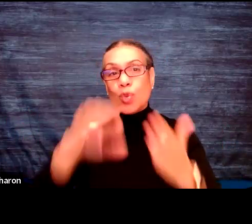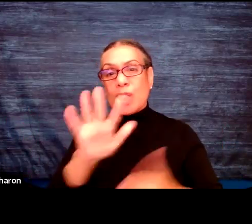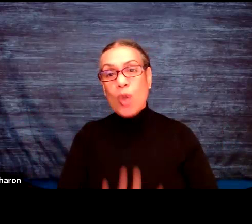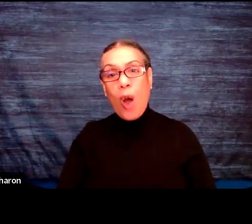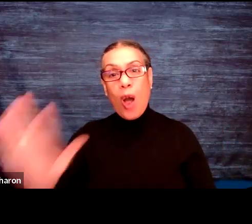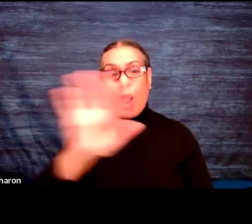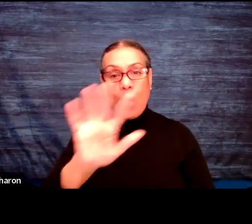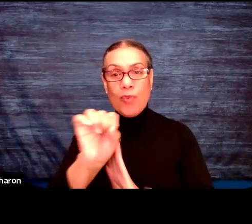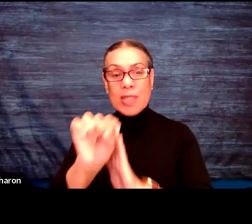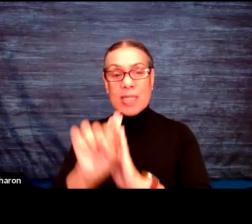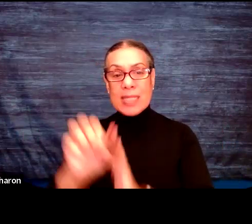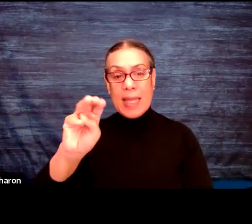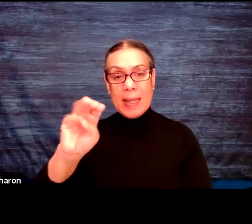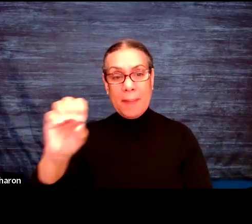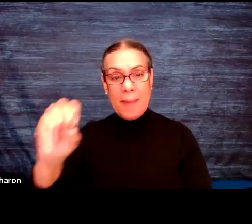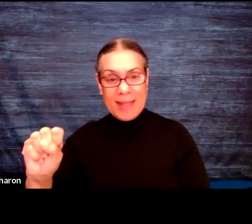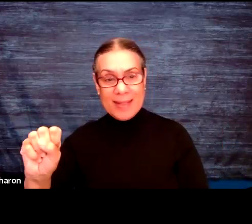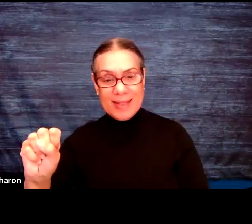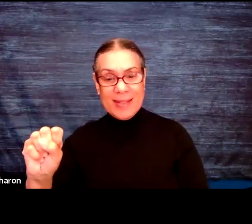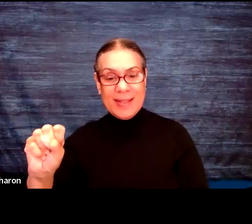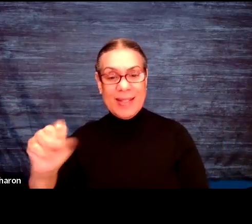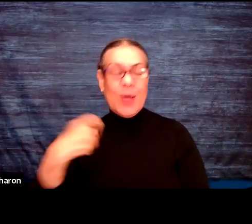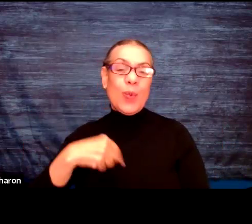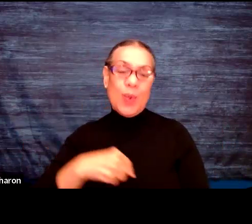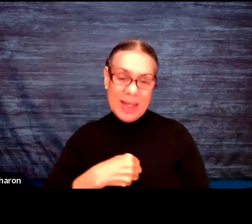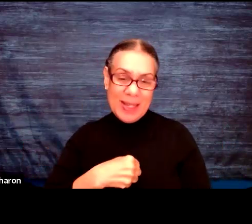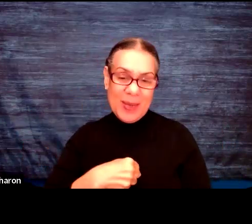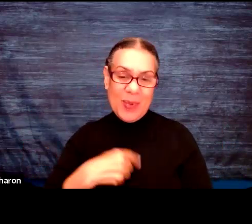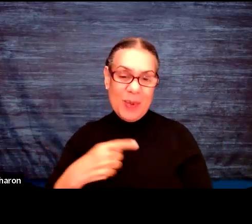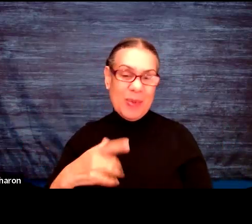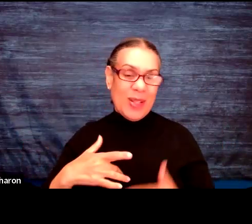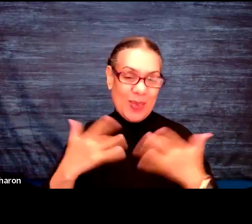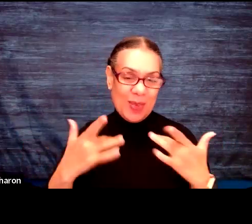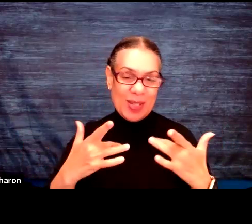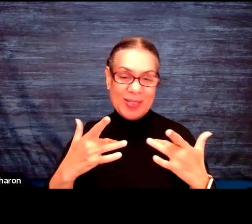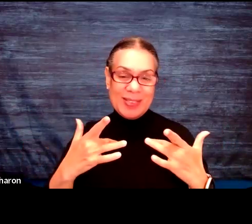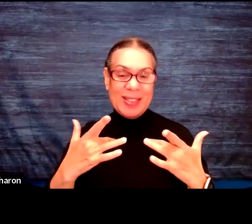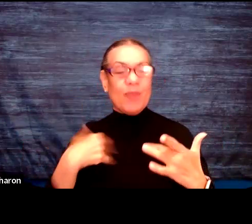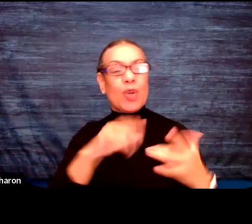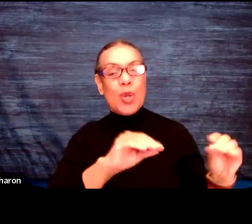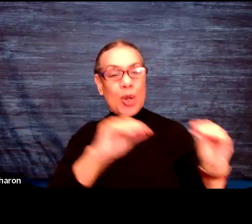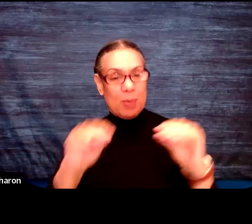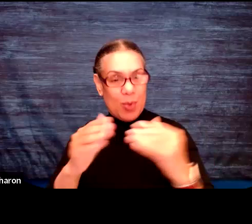Massachusetts. Just like the students, Ms. S, we will be cheering you on. Congratulations.